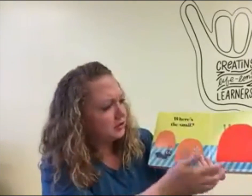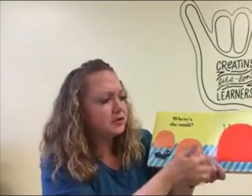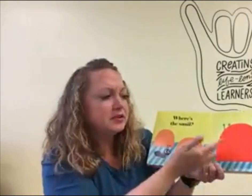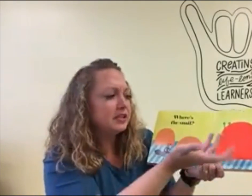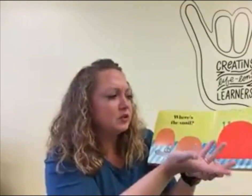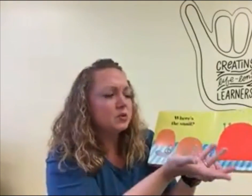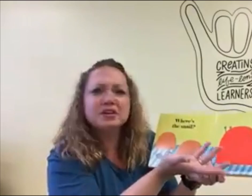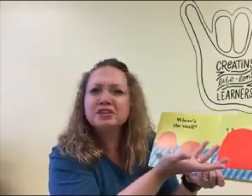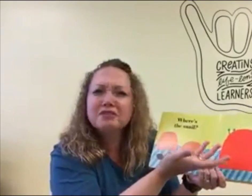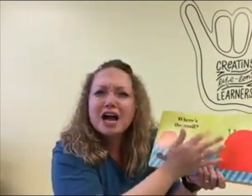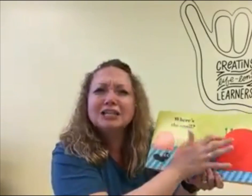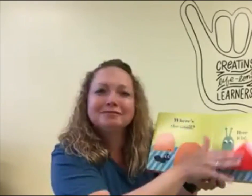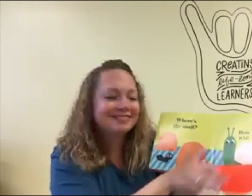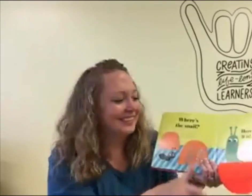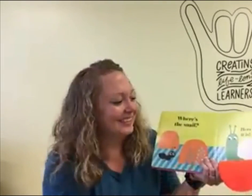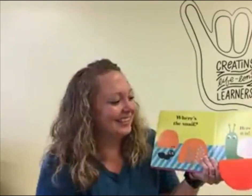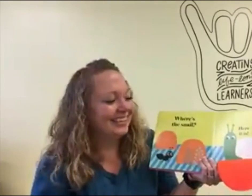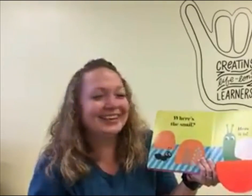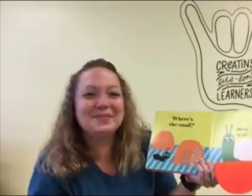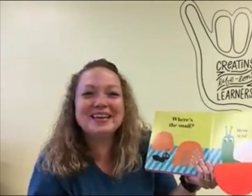orange rock. Peekaboo.